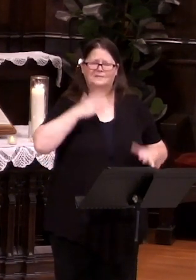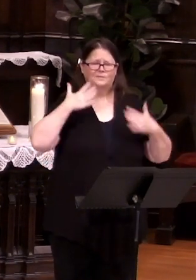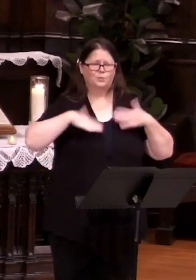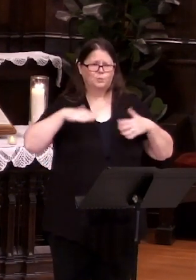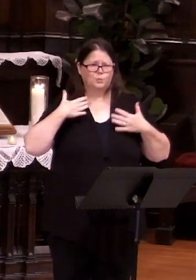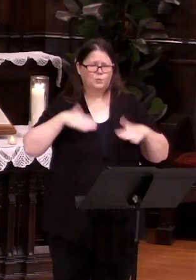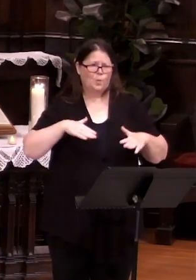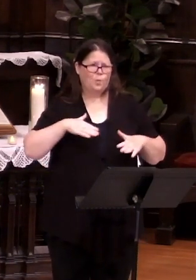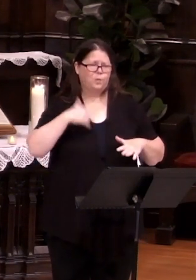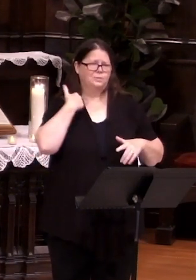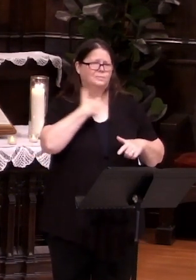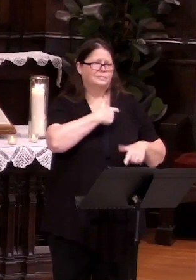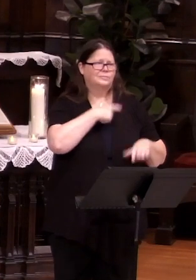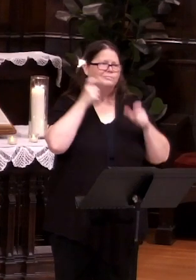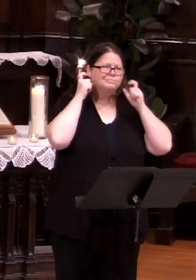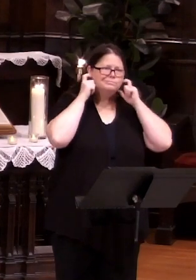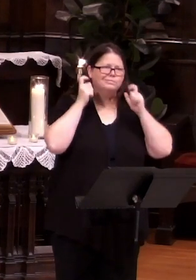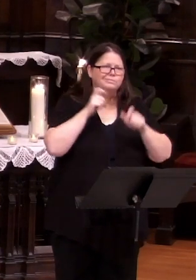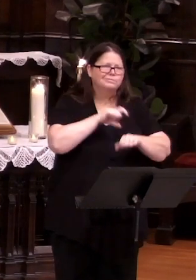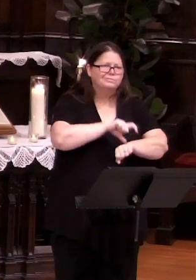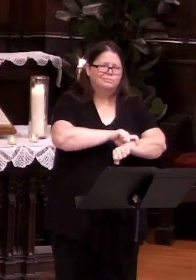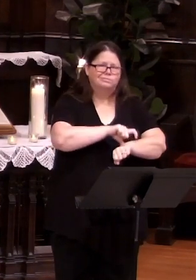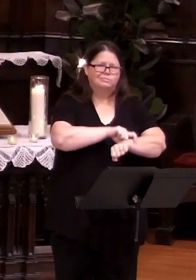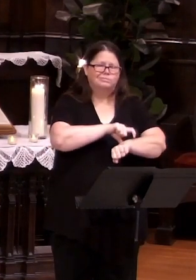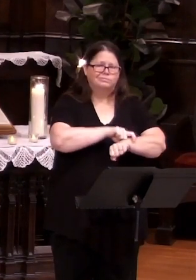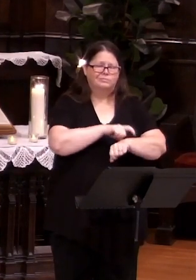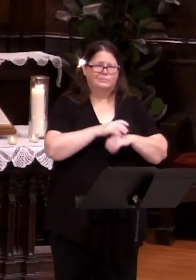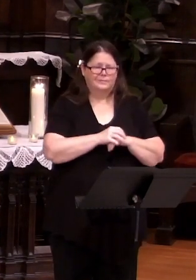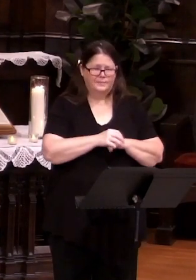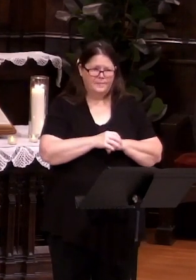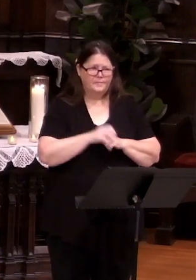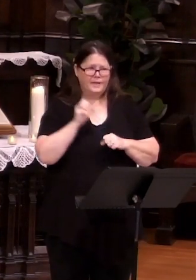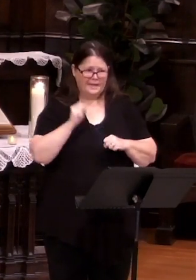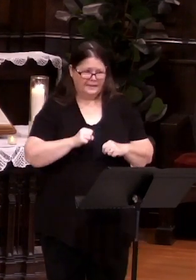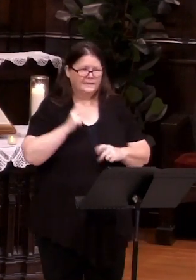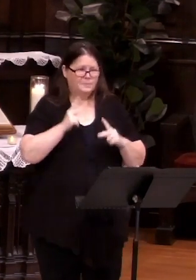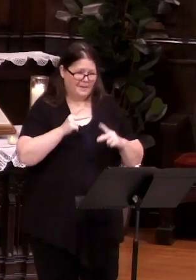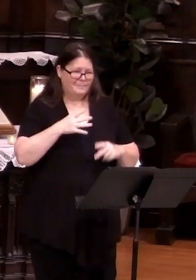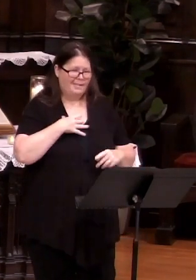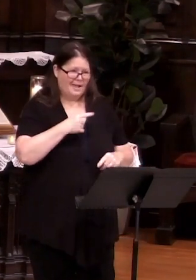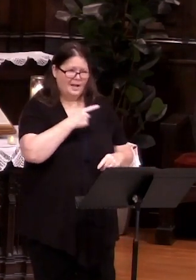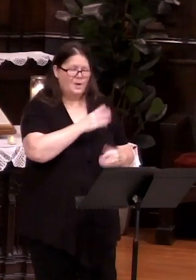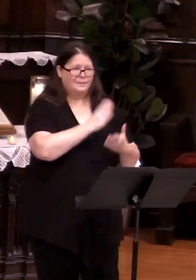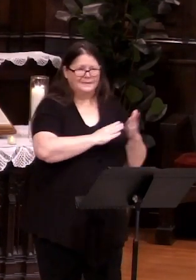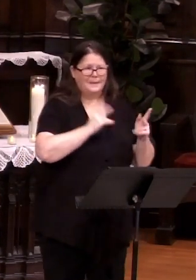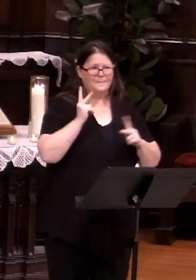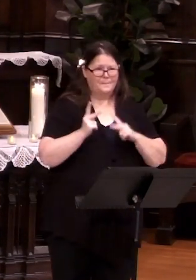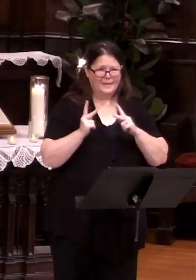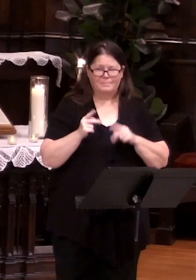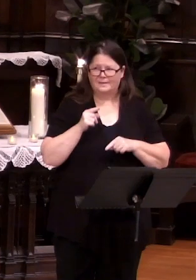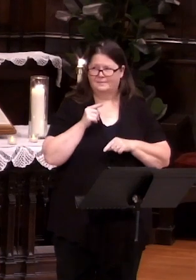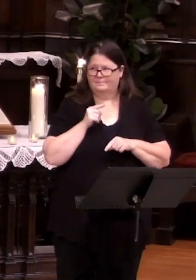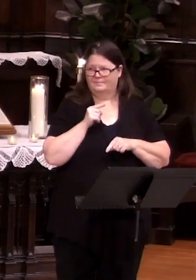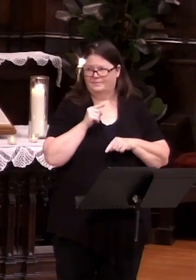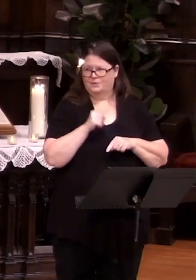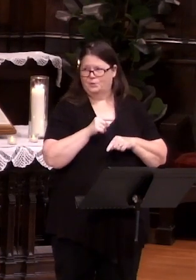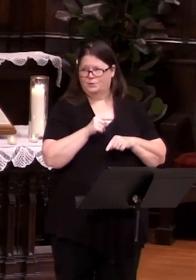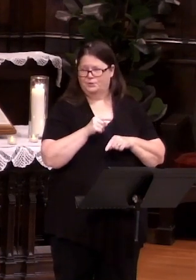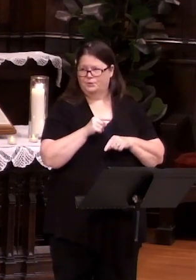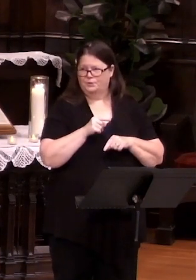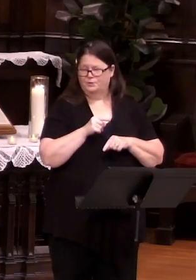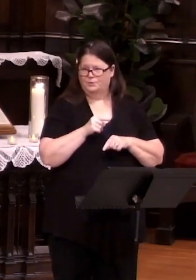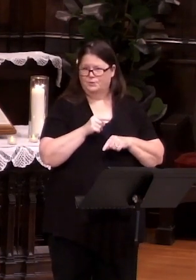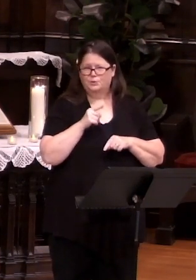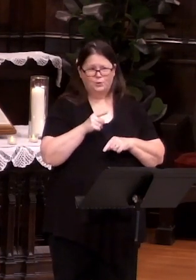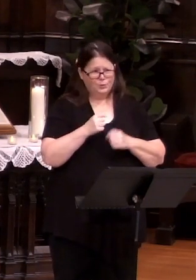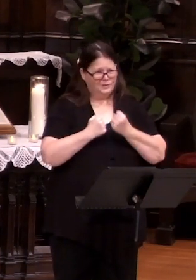and decor. So while Evita was immensely popular, there were others who considered her to be a